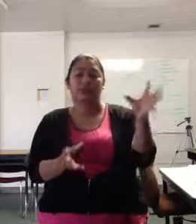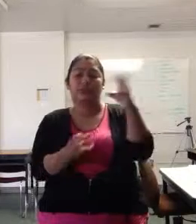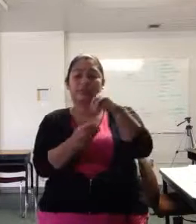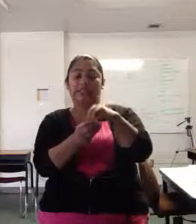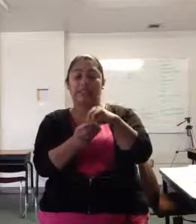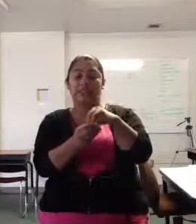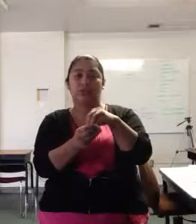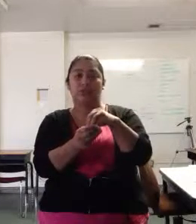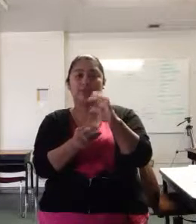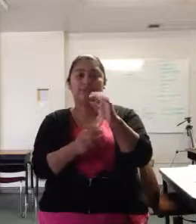case,